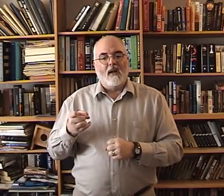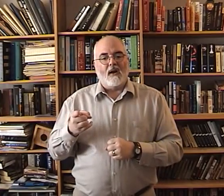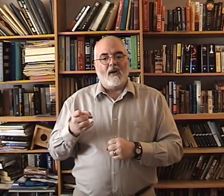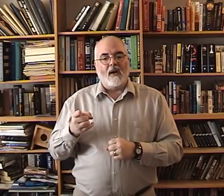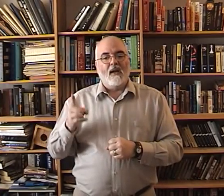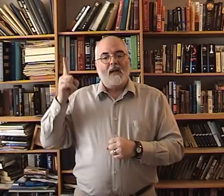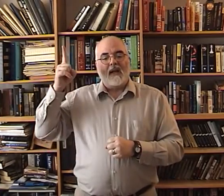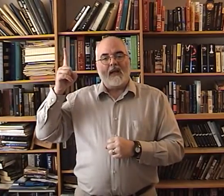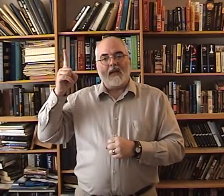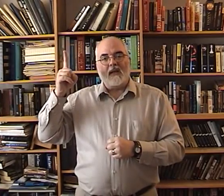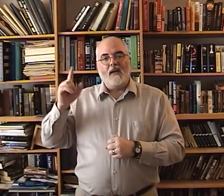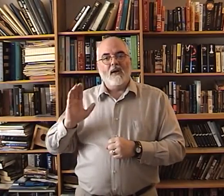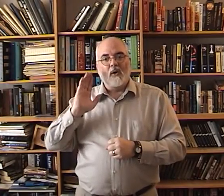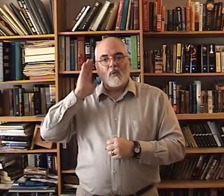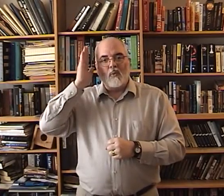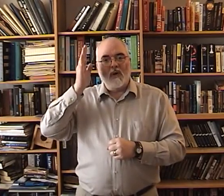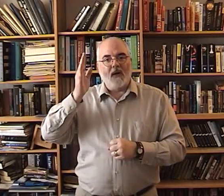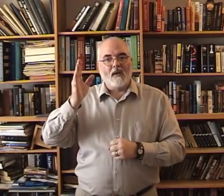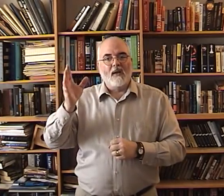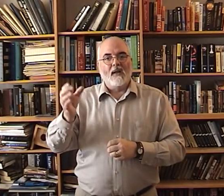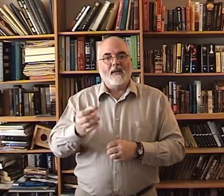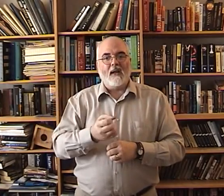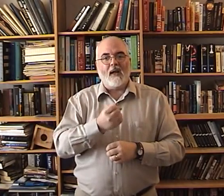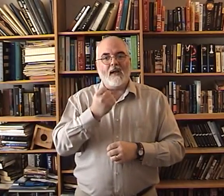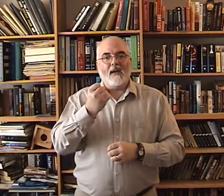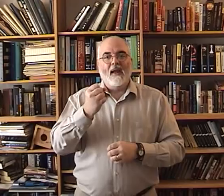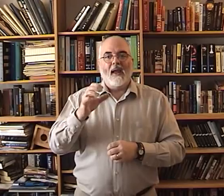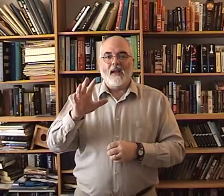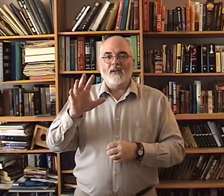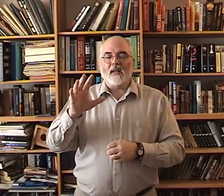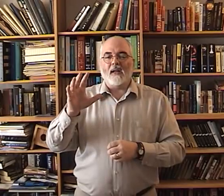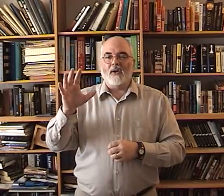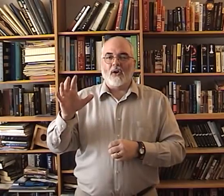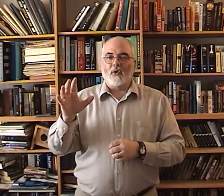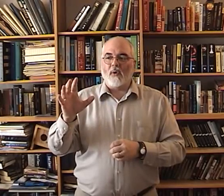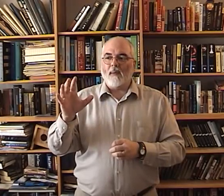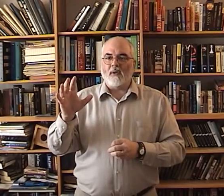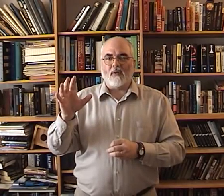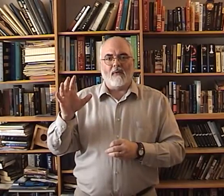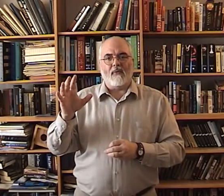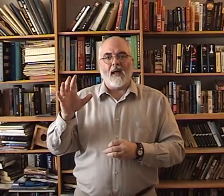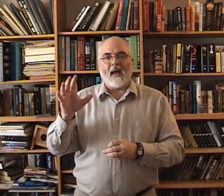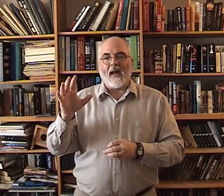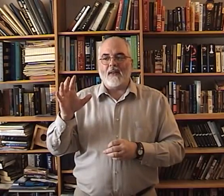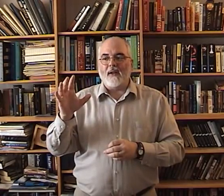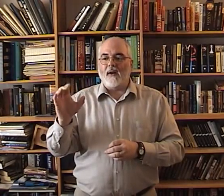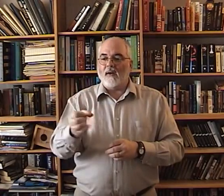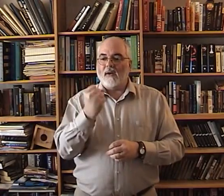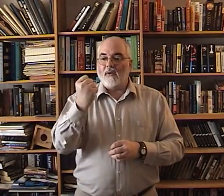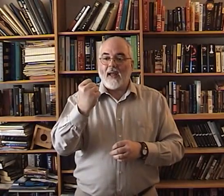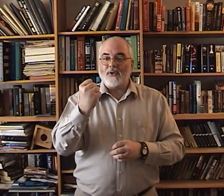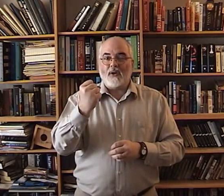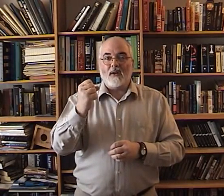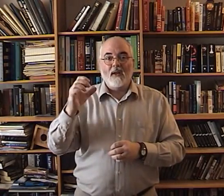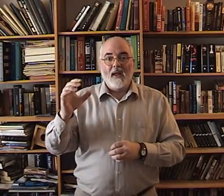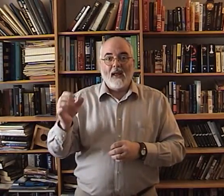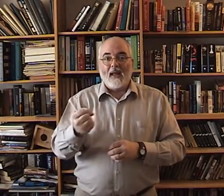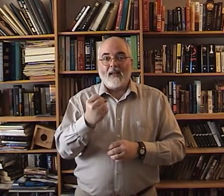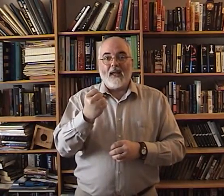All right? He will take. And it's like you're going to grab a fly out of the air, you know, catch it.